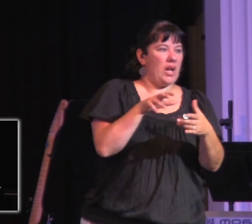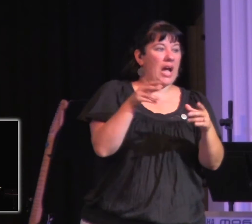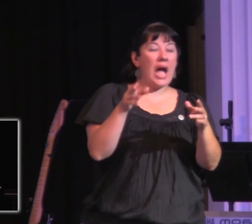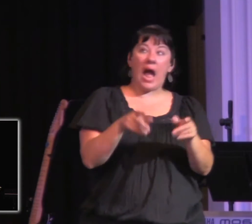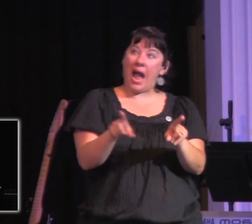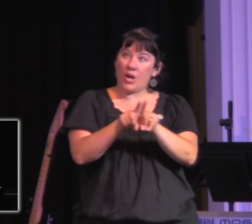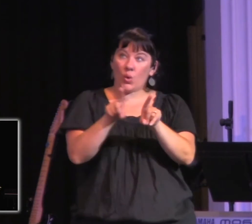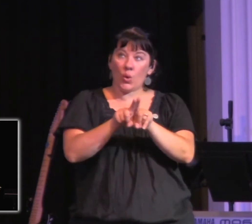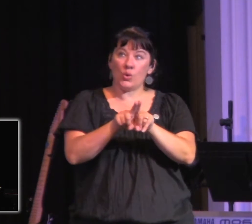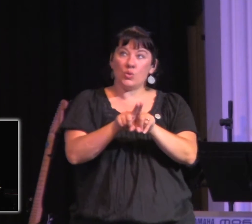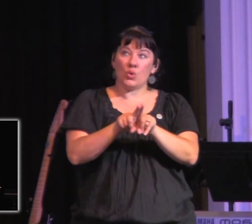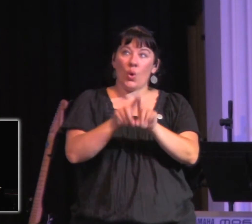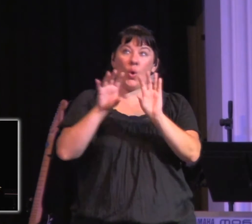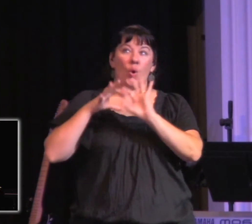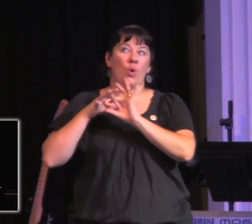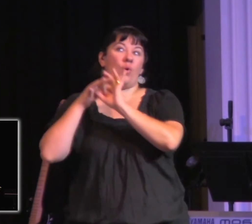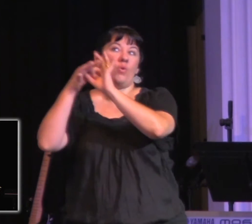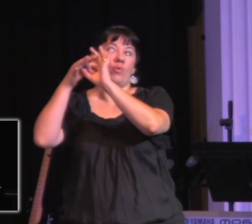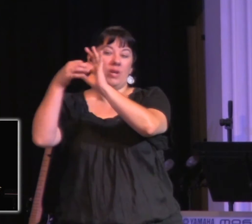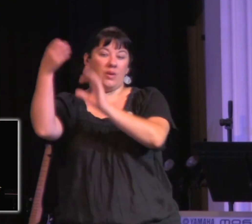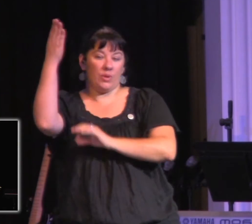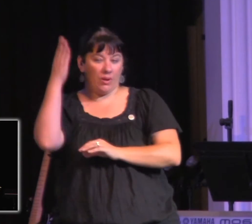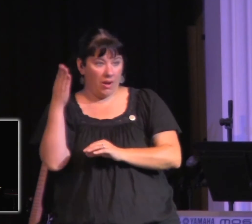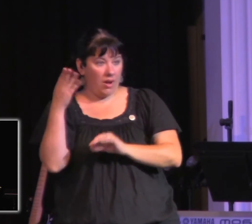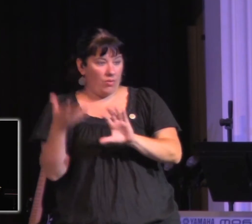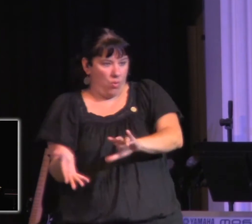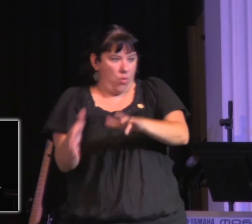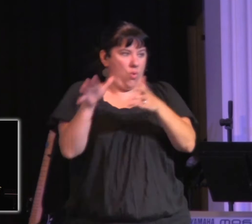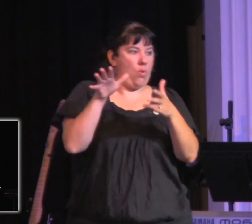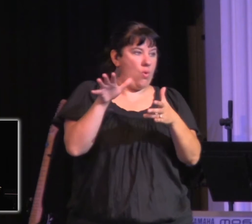relationship with God. And God's saying, hey, listen,